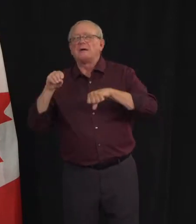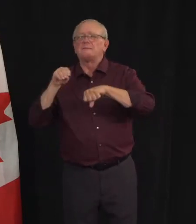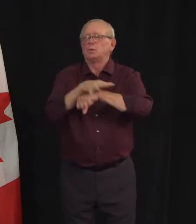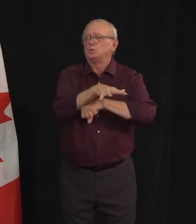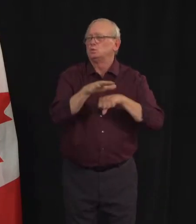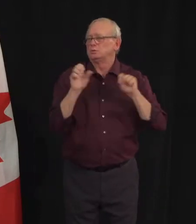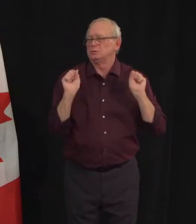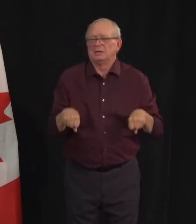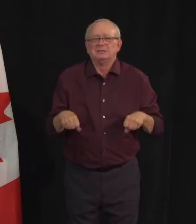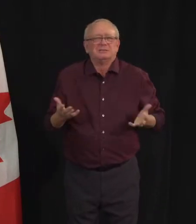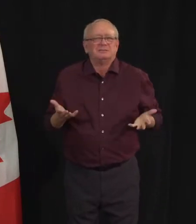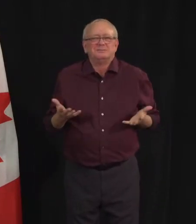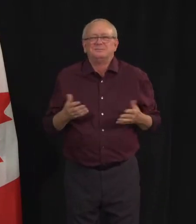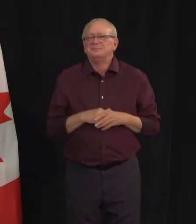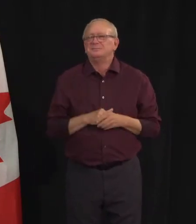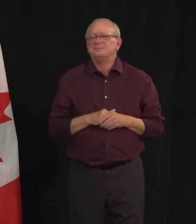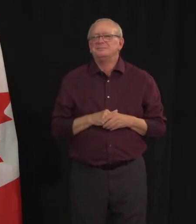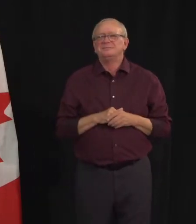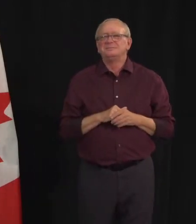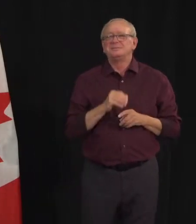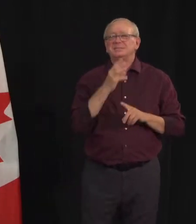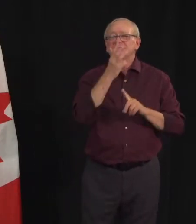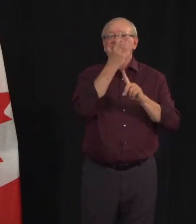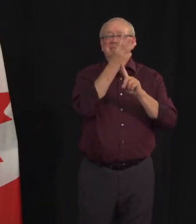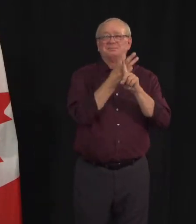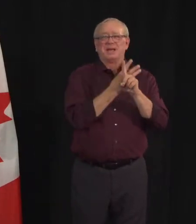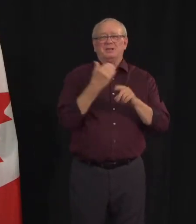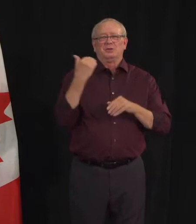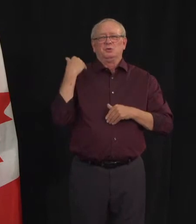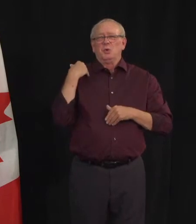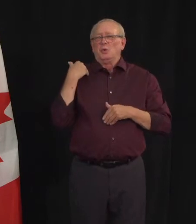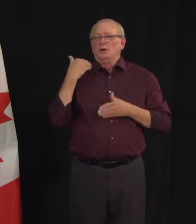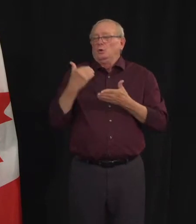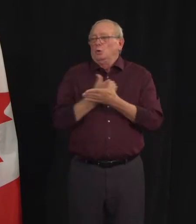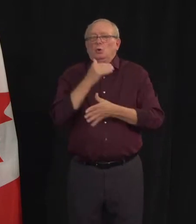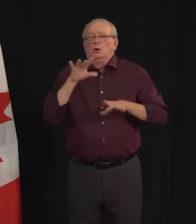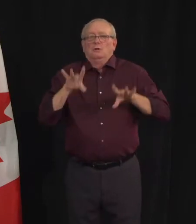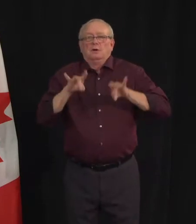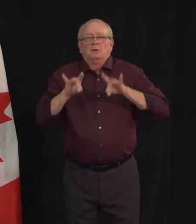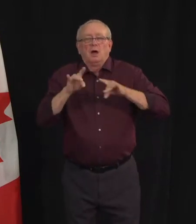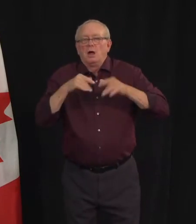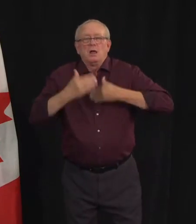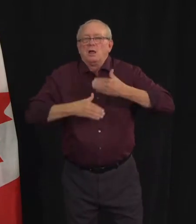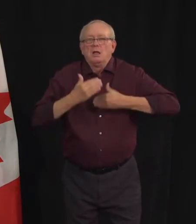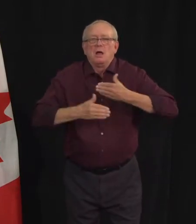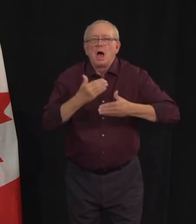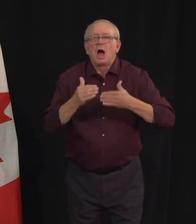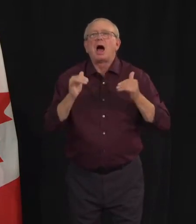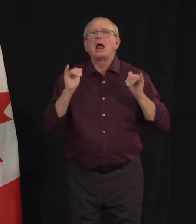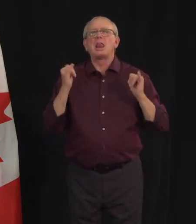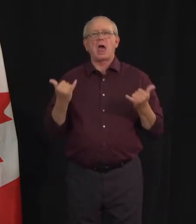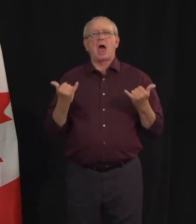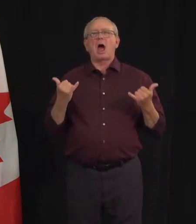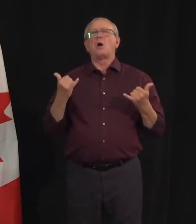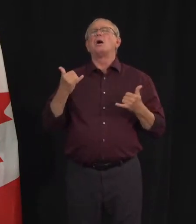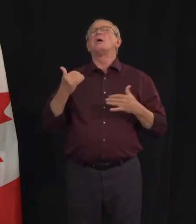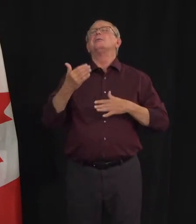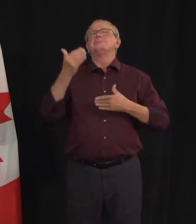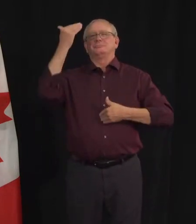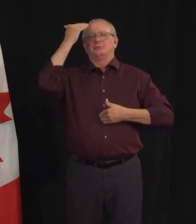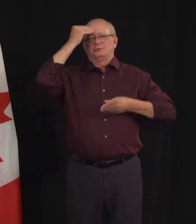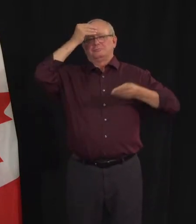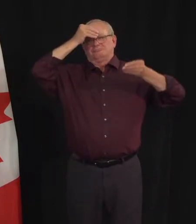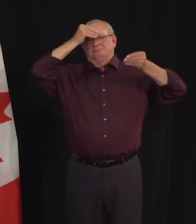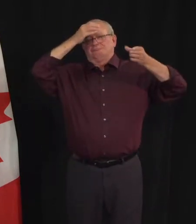virus now than we knew 6 months ago when we were dealing with our first cases. We also know very clearly that